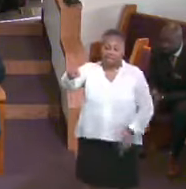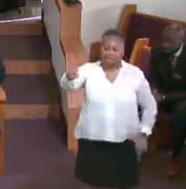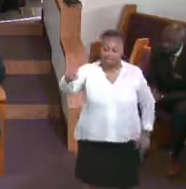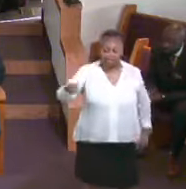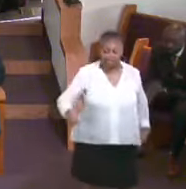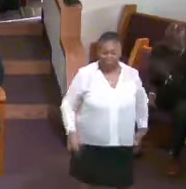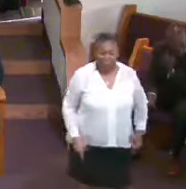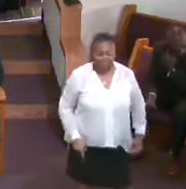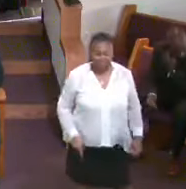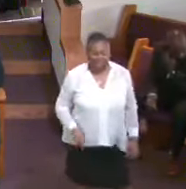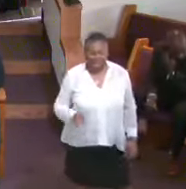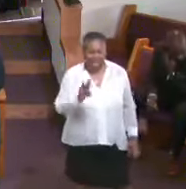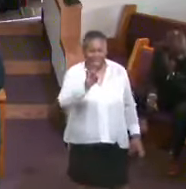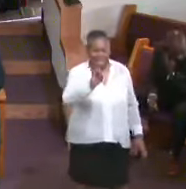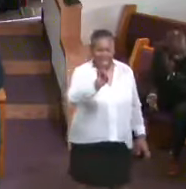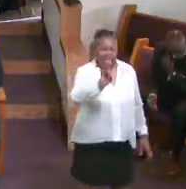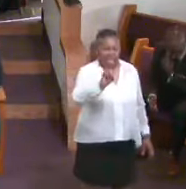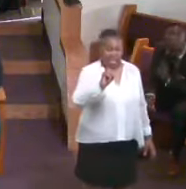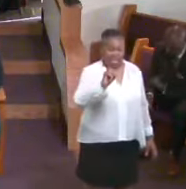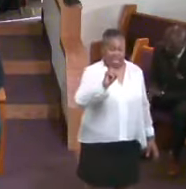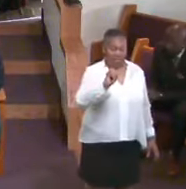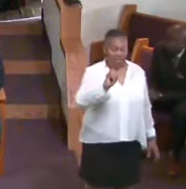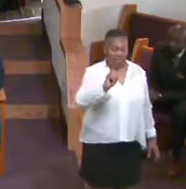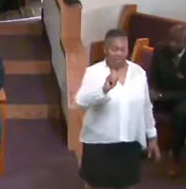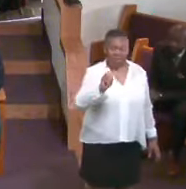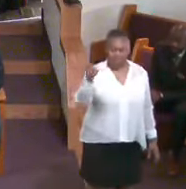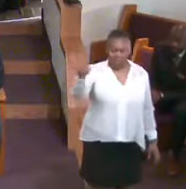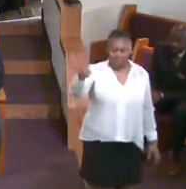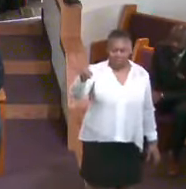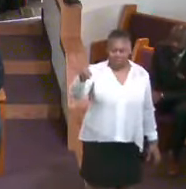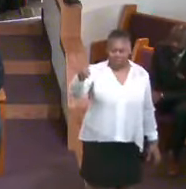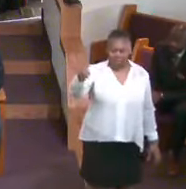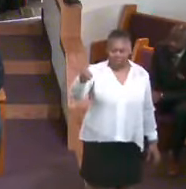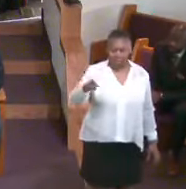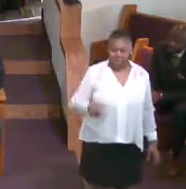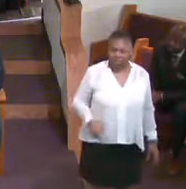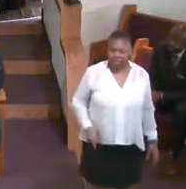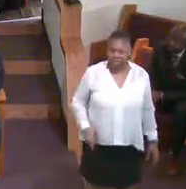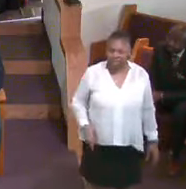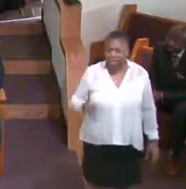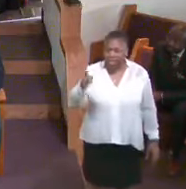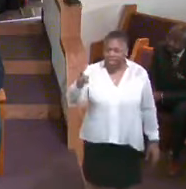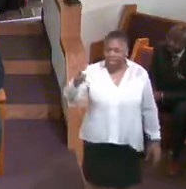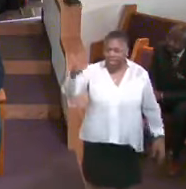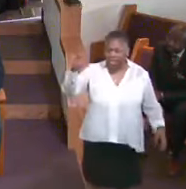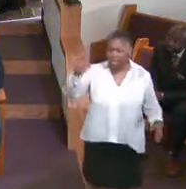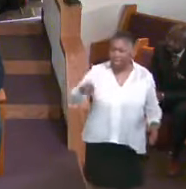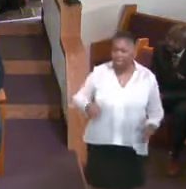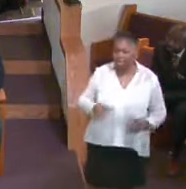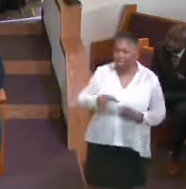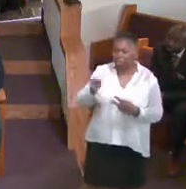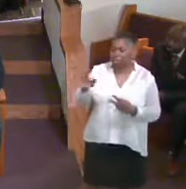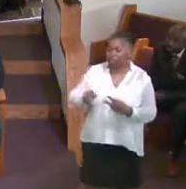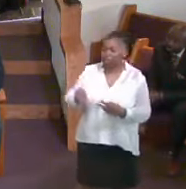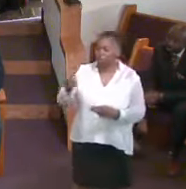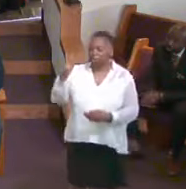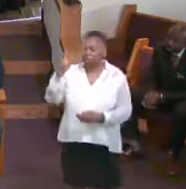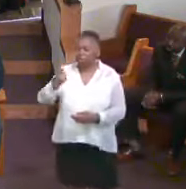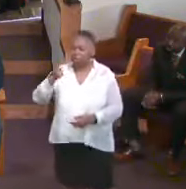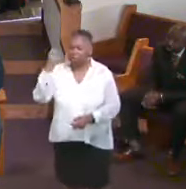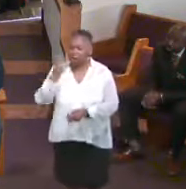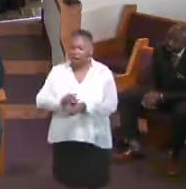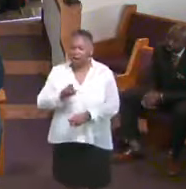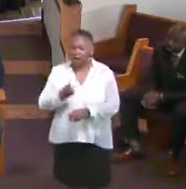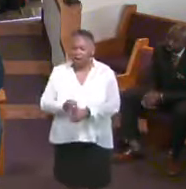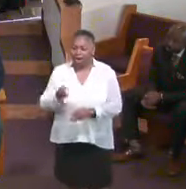Amen. Amen. He has chosen one of the hardest ministries to be a part of, the